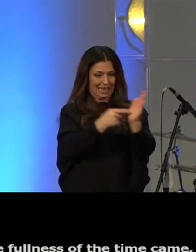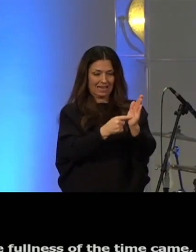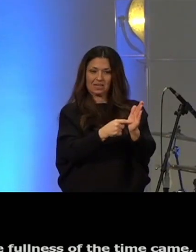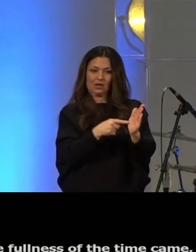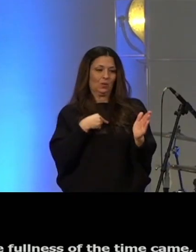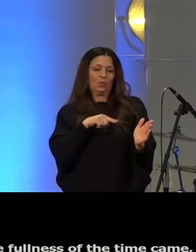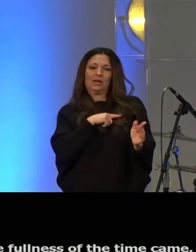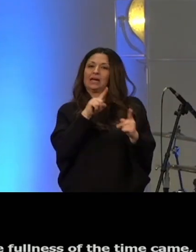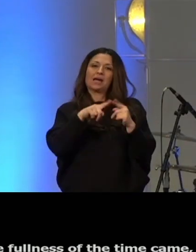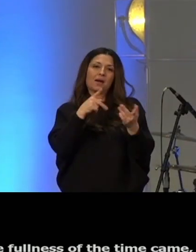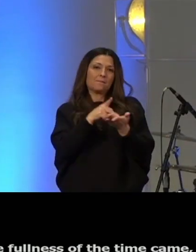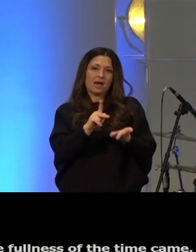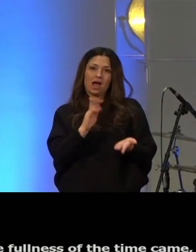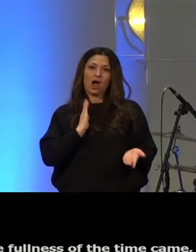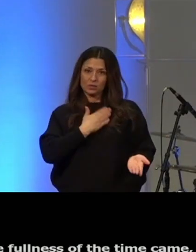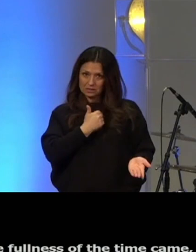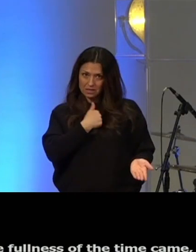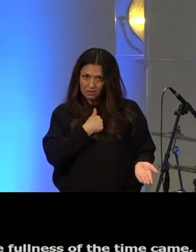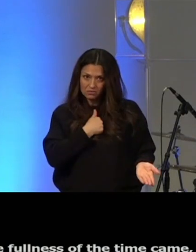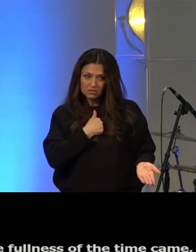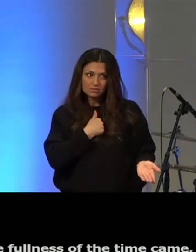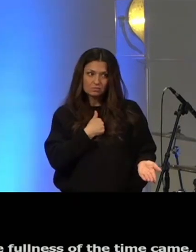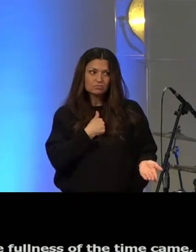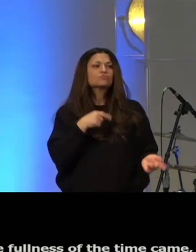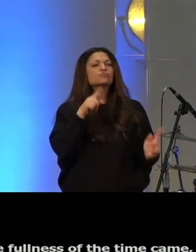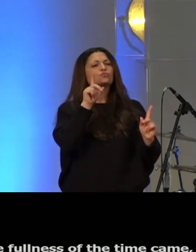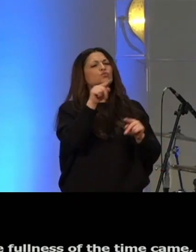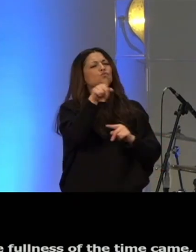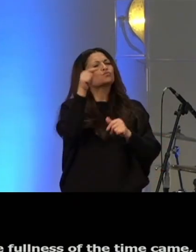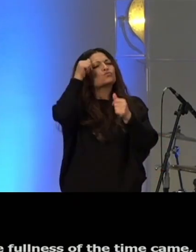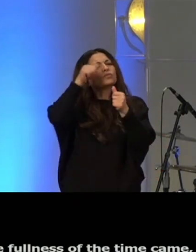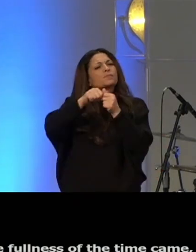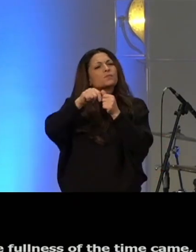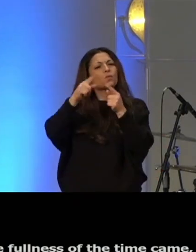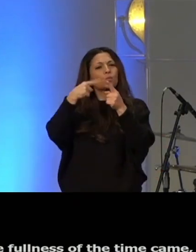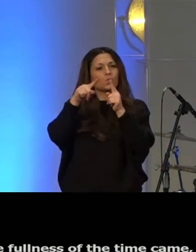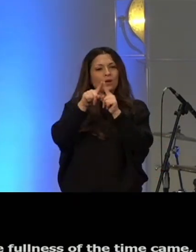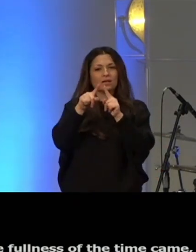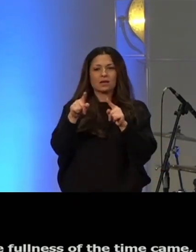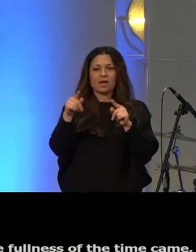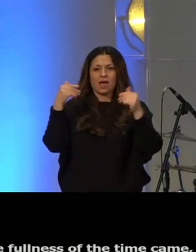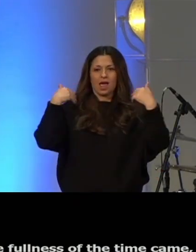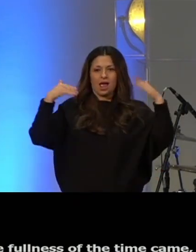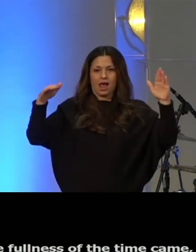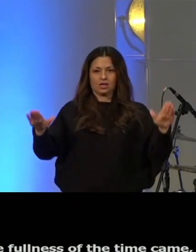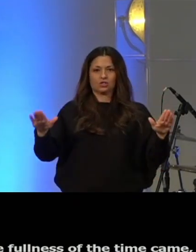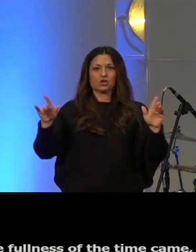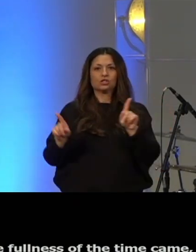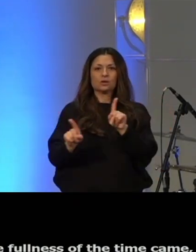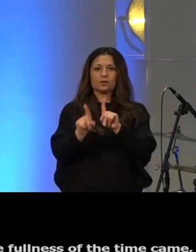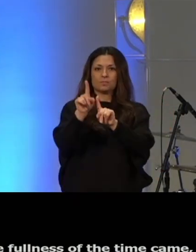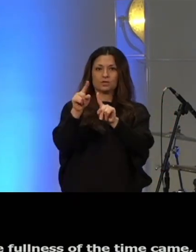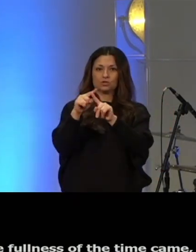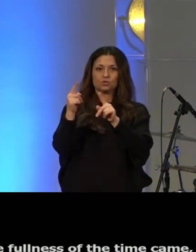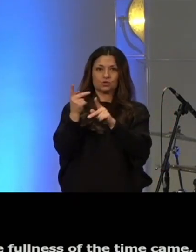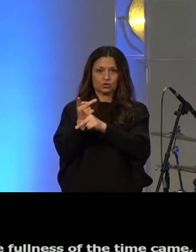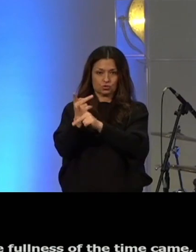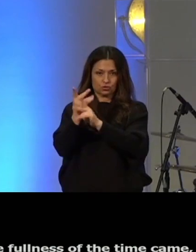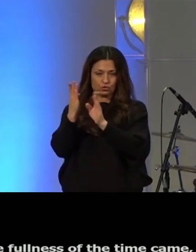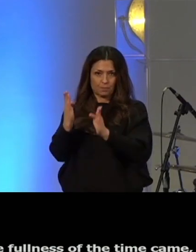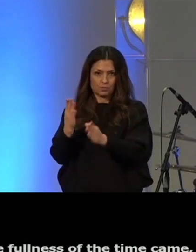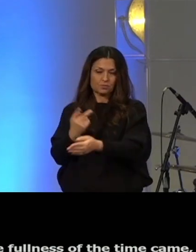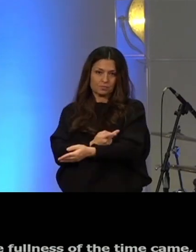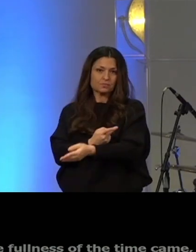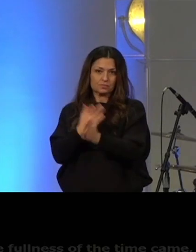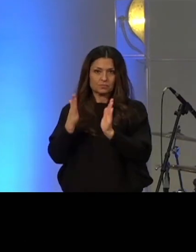couldn't pay ourselves. You remember when the angel appeared to the shepherd? Remember when the angel appeared to the shepherds in